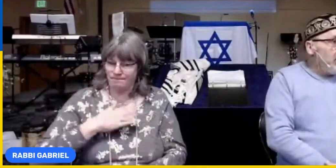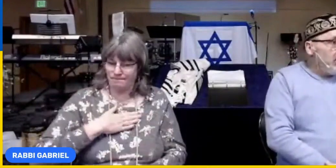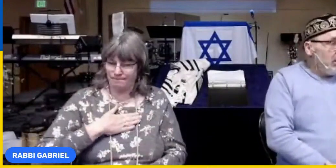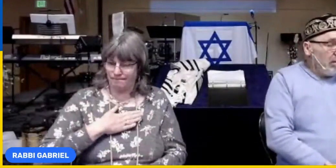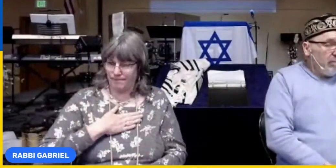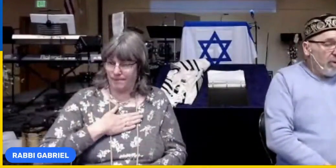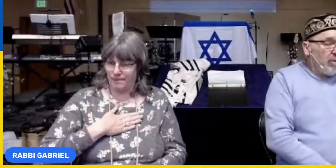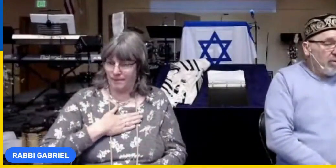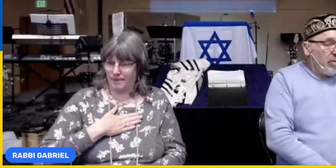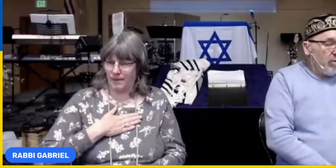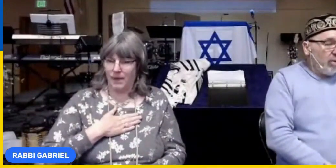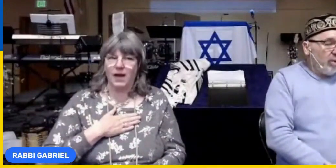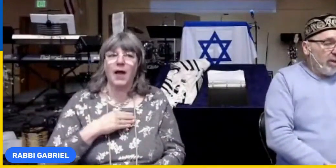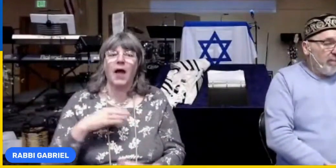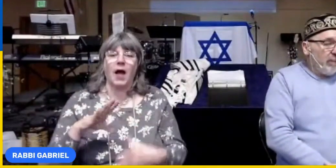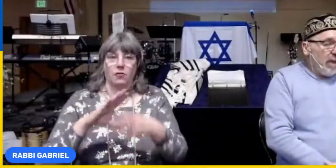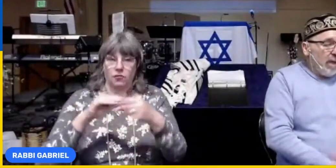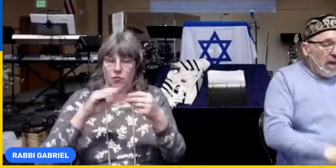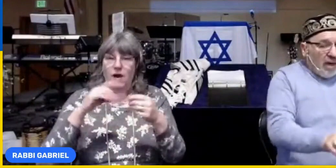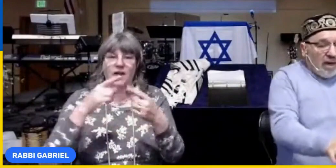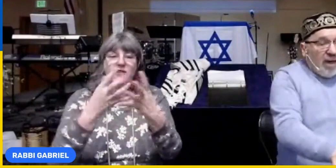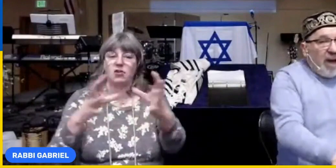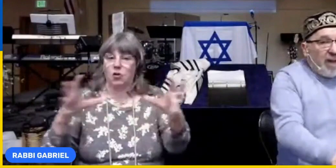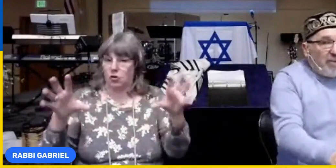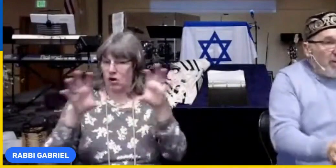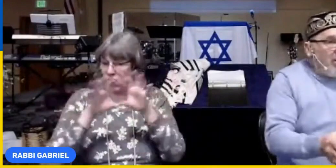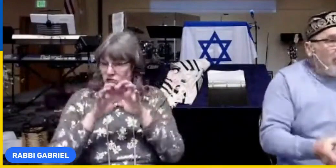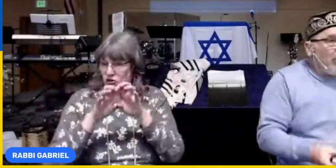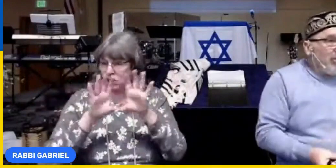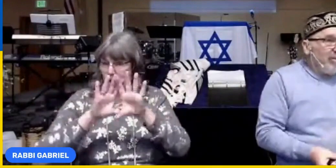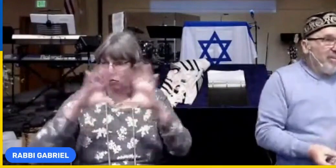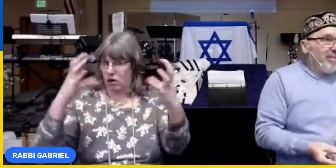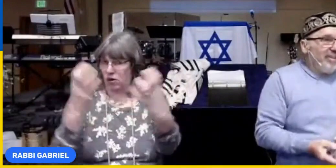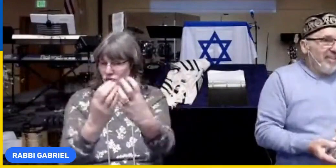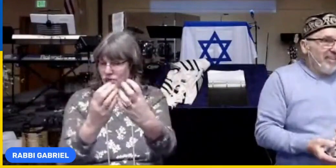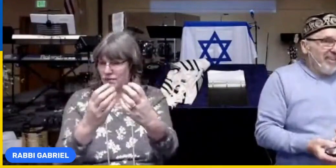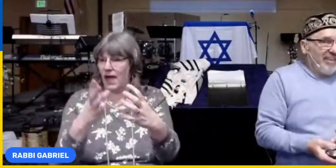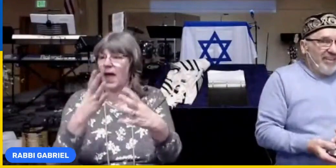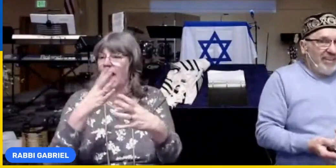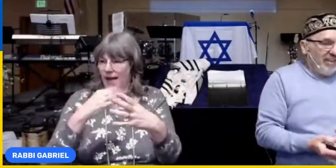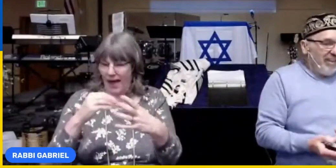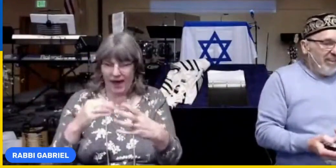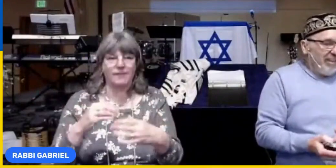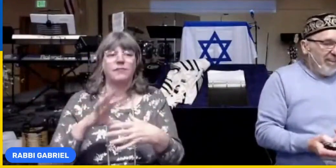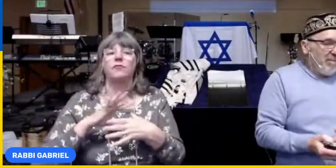personally, personal story. How do I know?